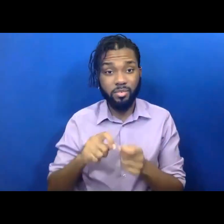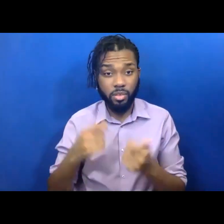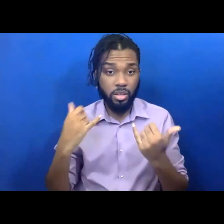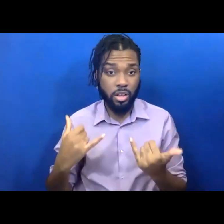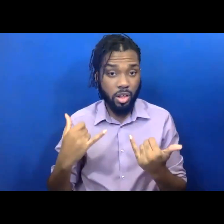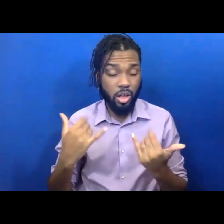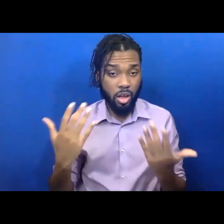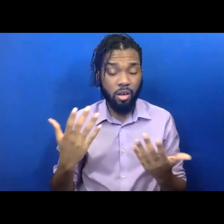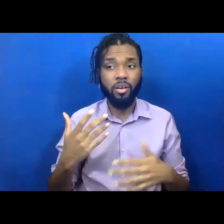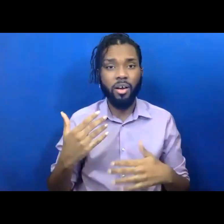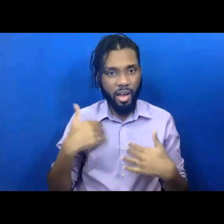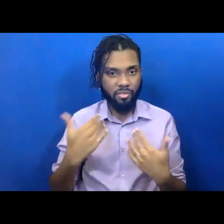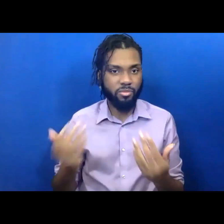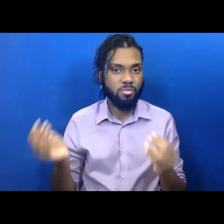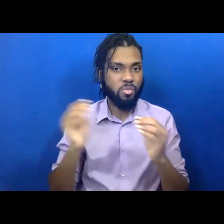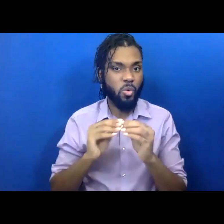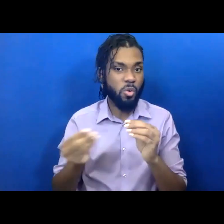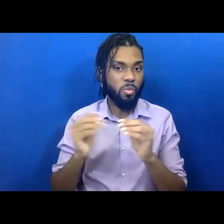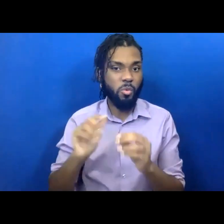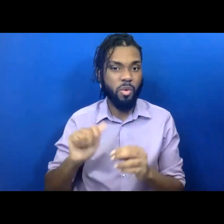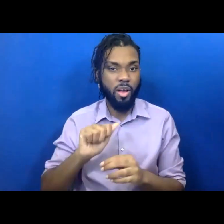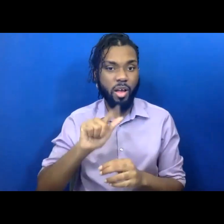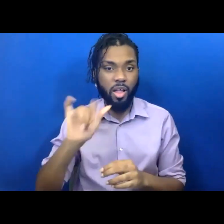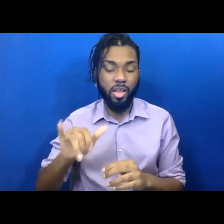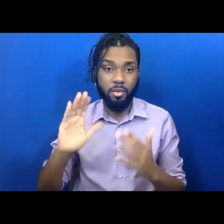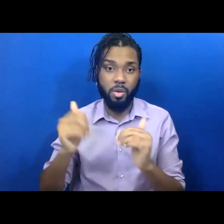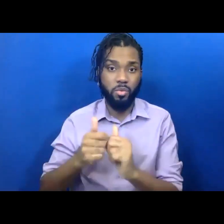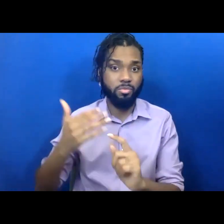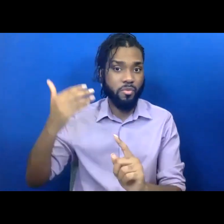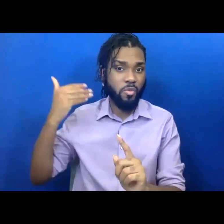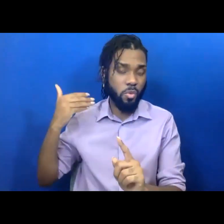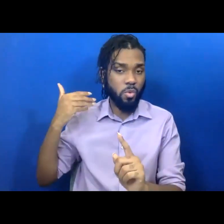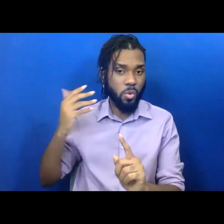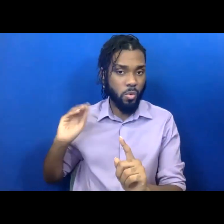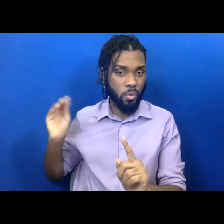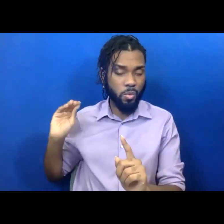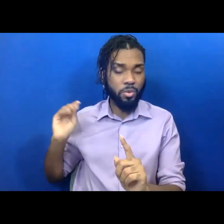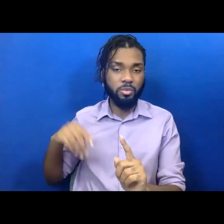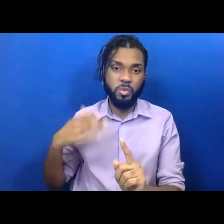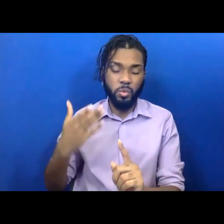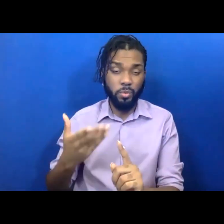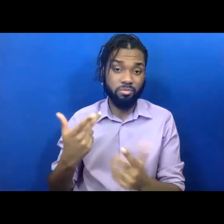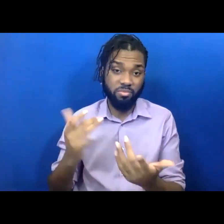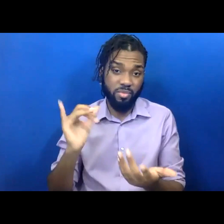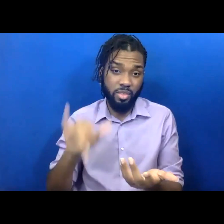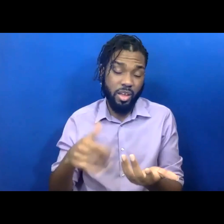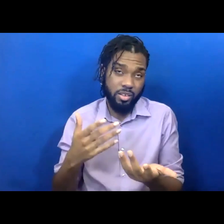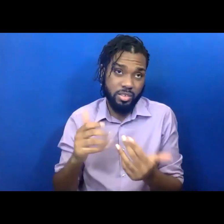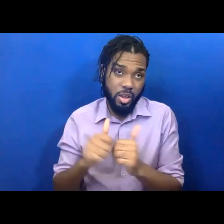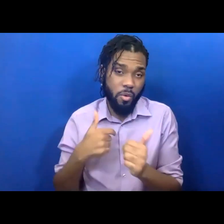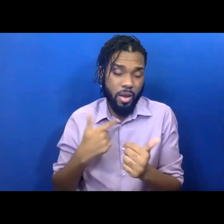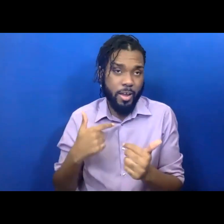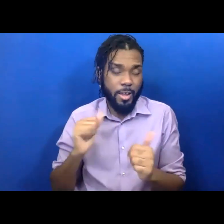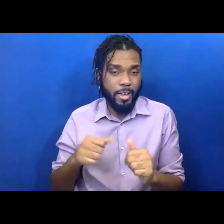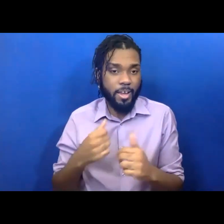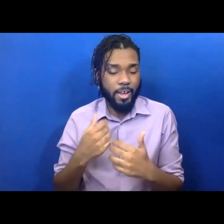are many, many more allies, I think, than there were before. And that's one of the ways in which I can draw some kind of motivation